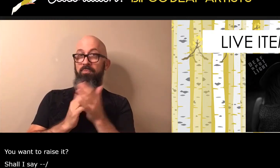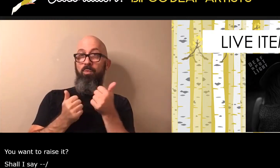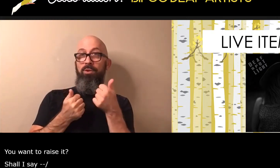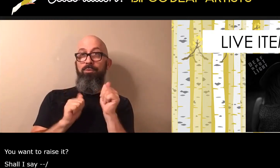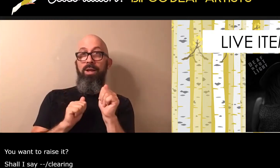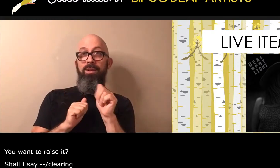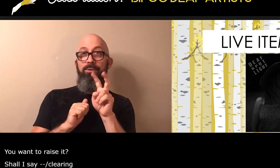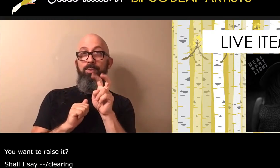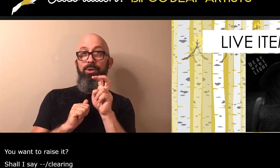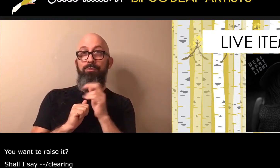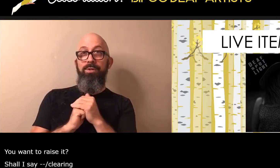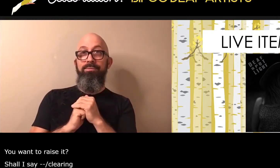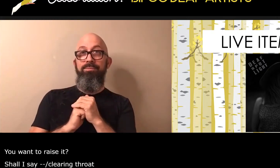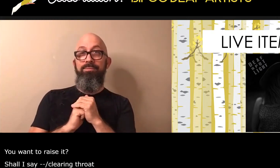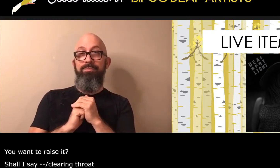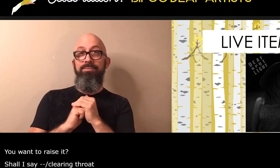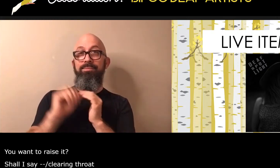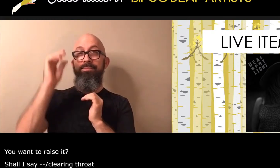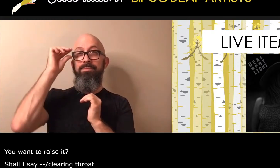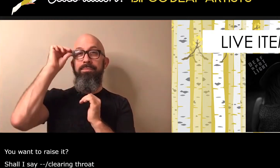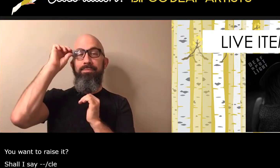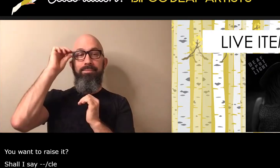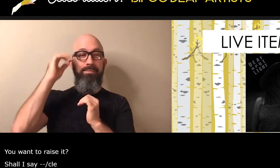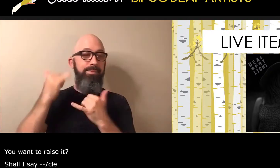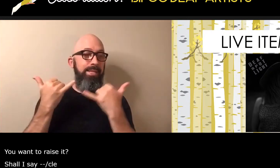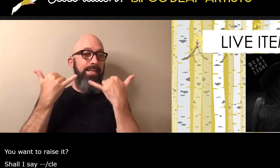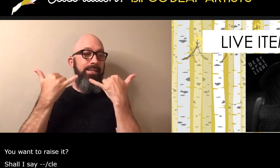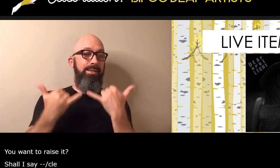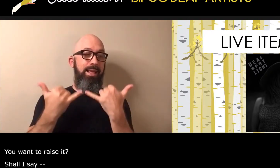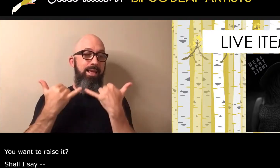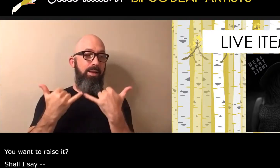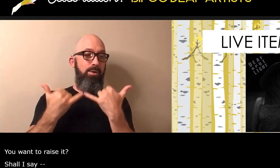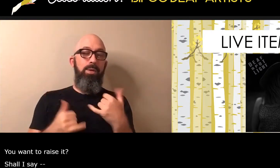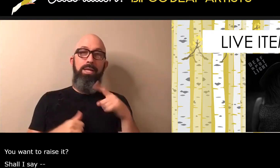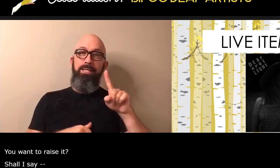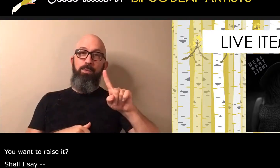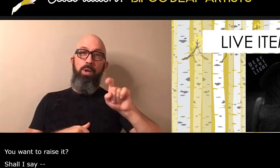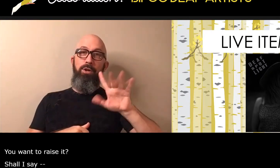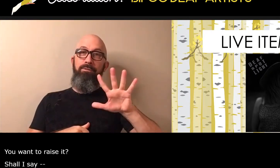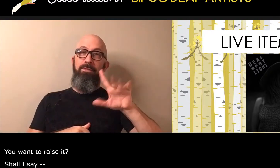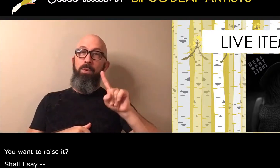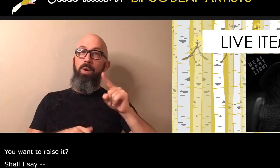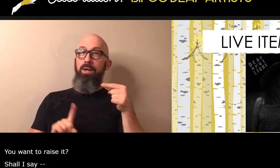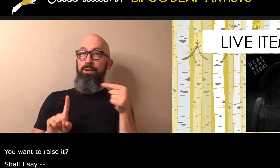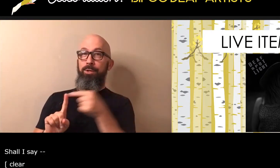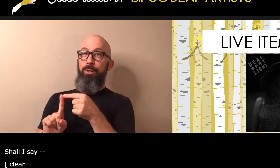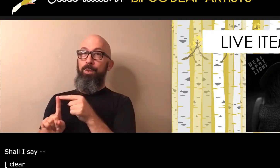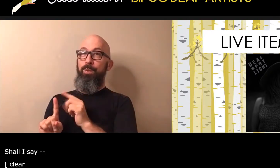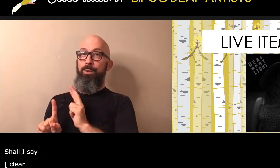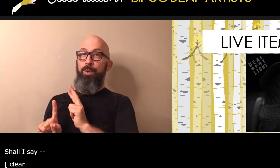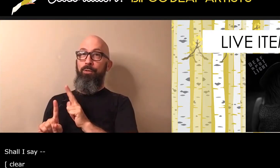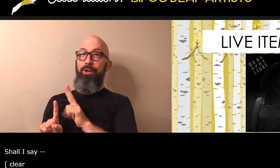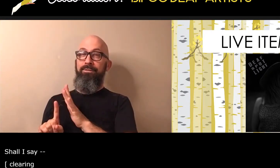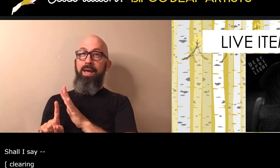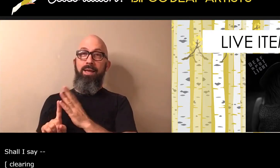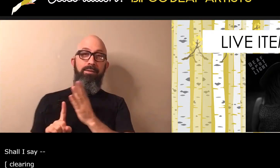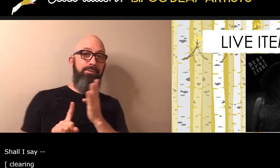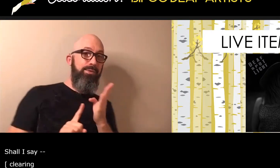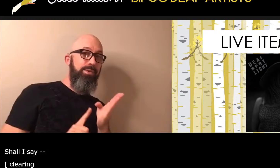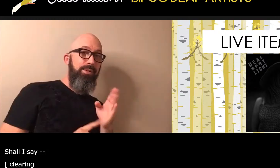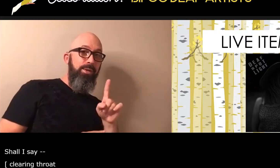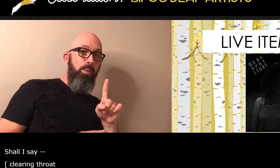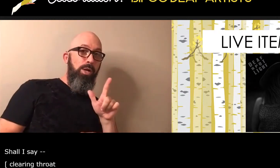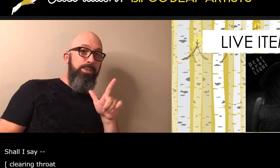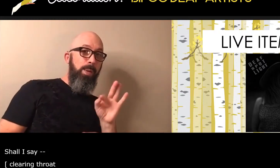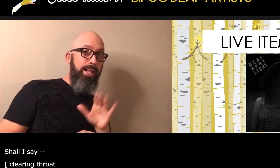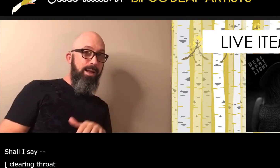Anyone willing to try for 200? We are currently at the high